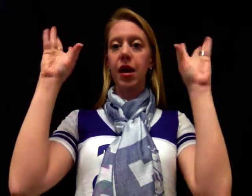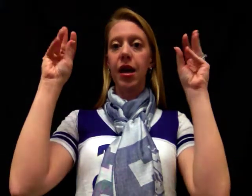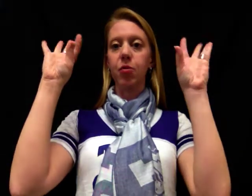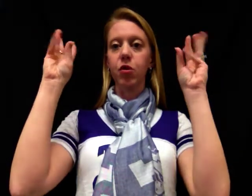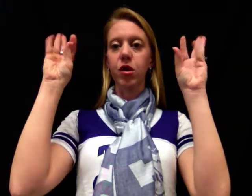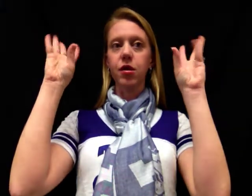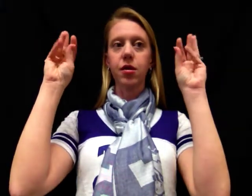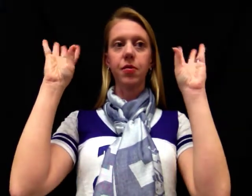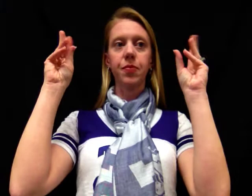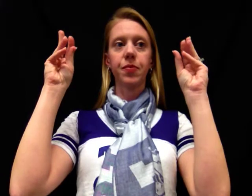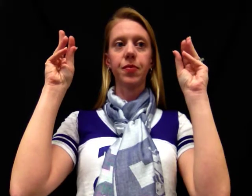ambulance,